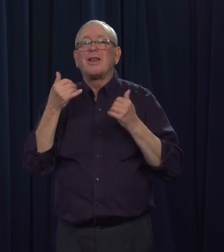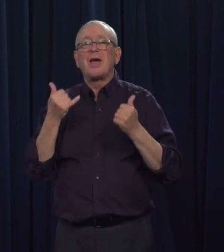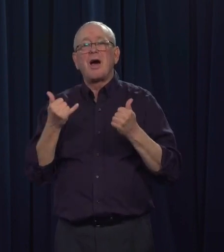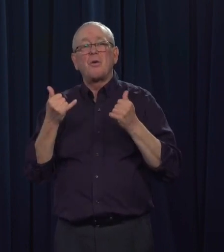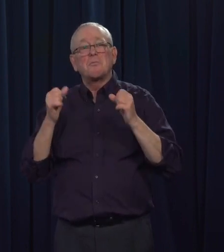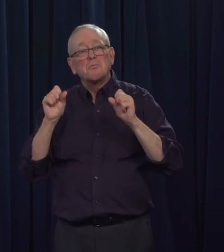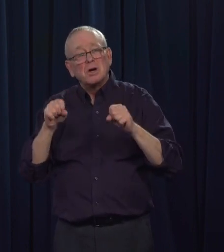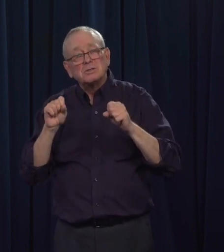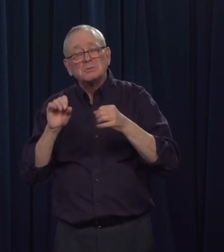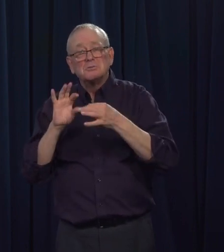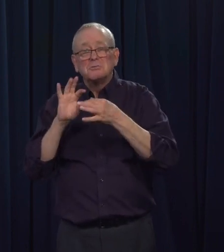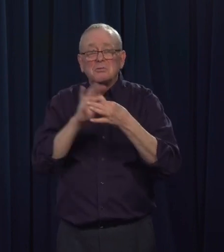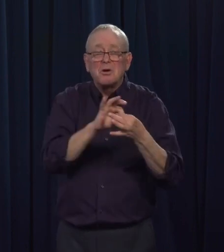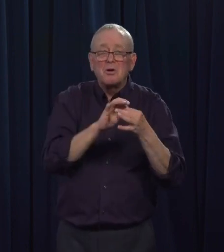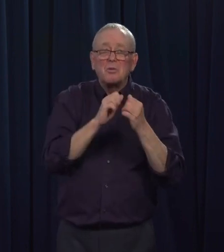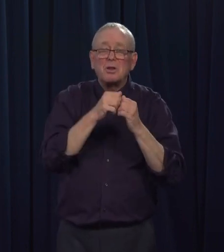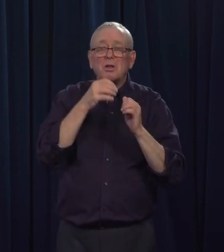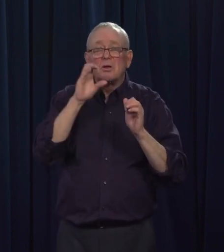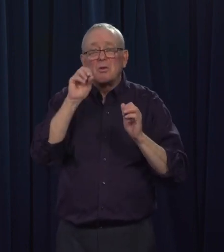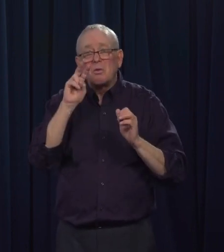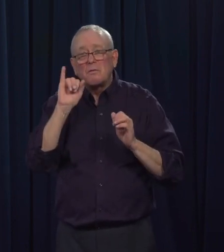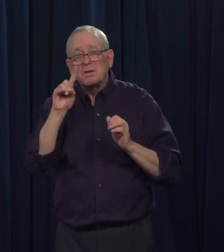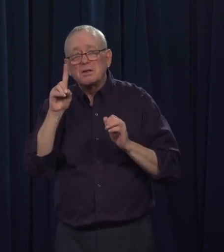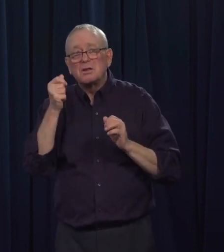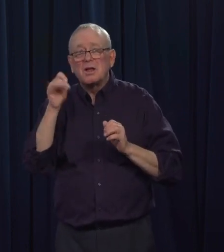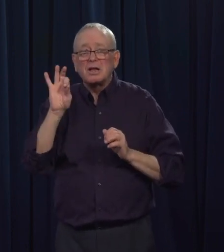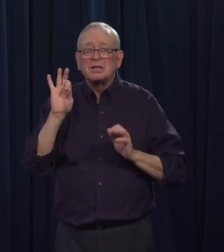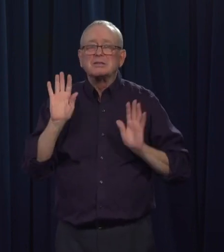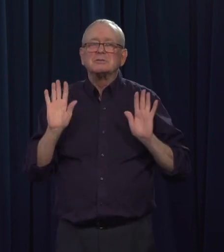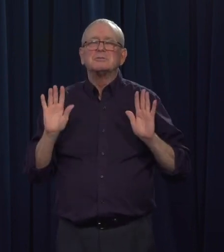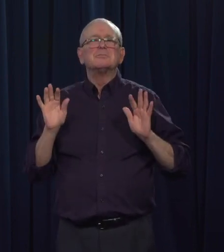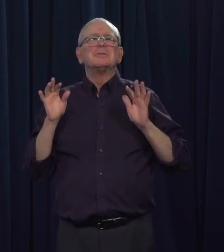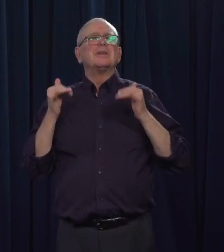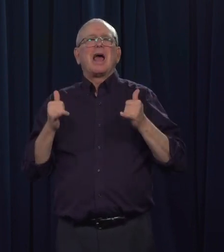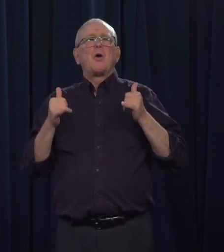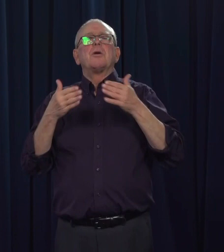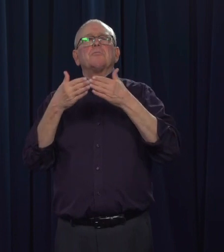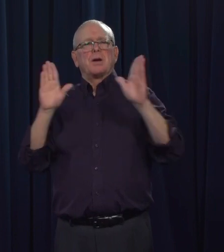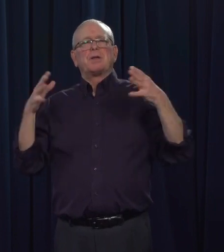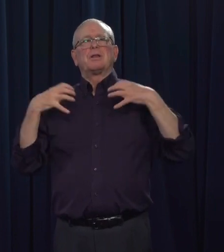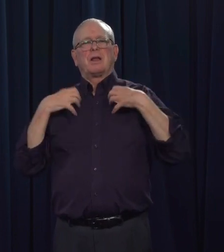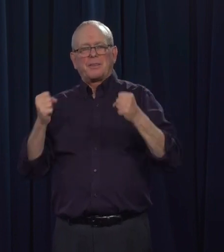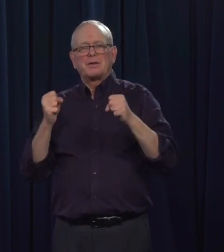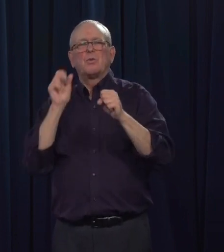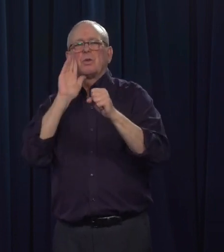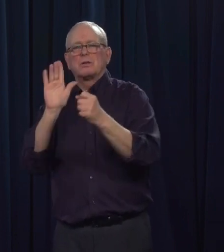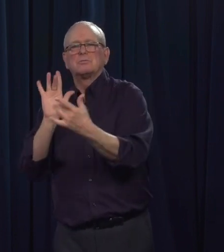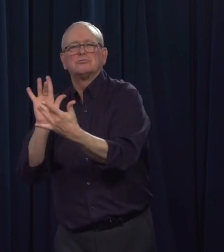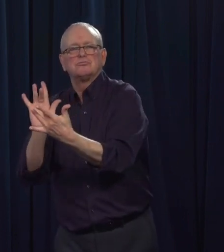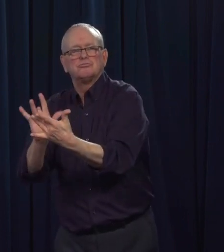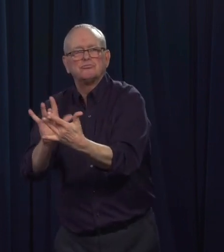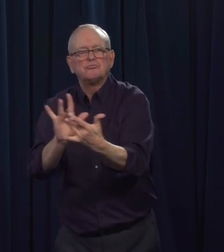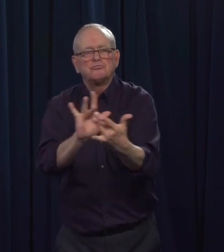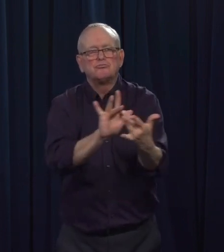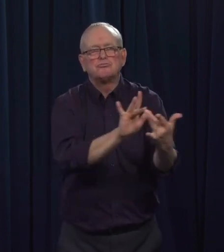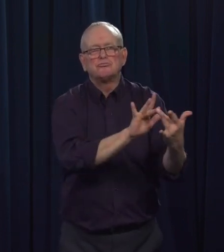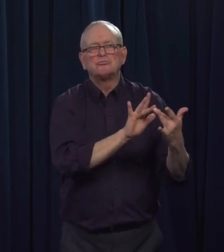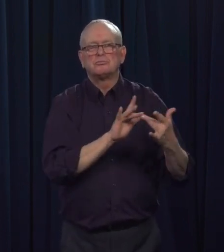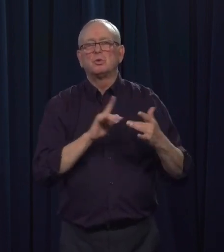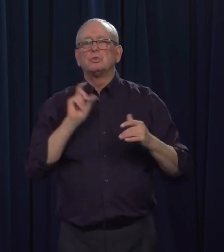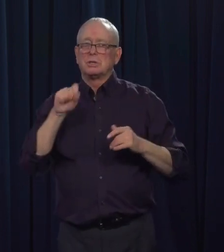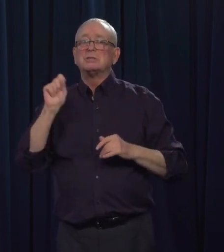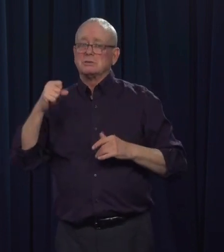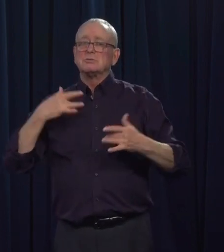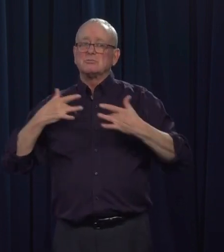be contacted by public health. And again, that's absolutely a concern, and yet all we can do at this point is learn from this and